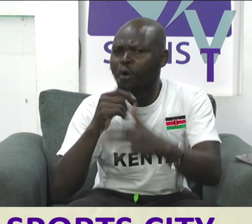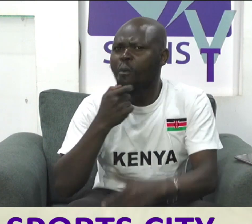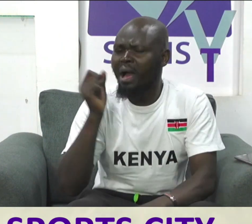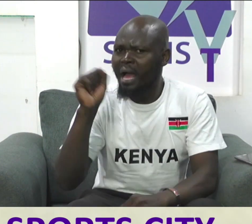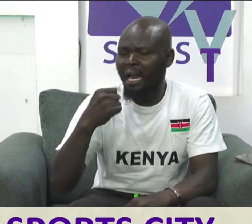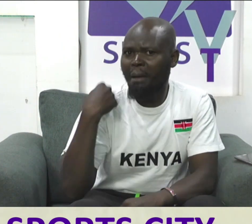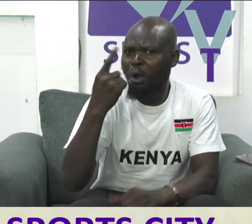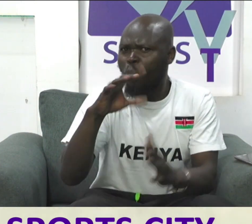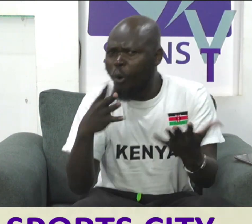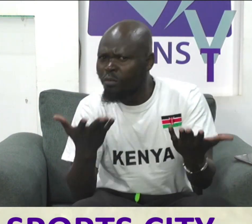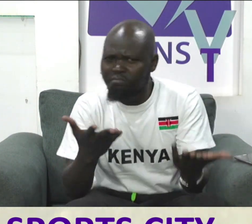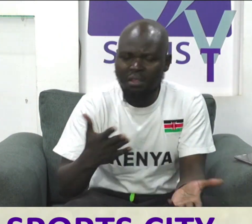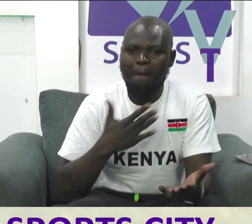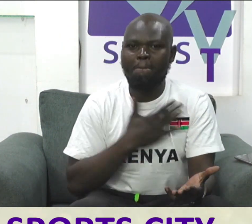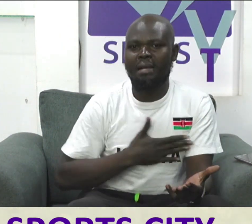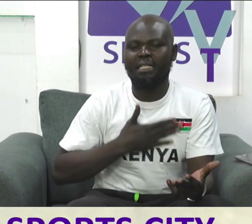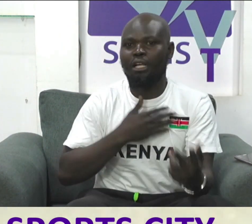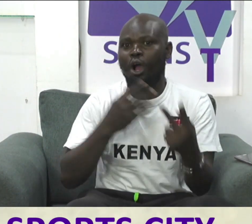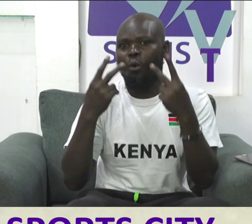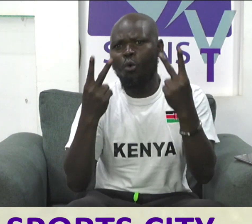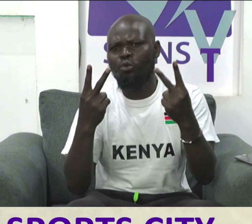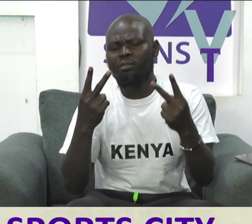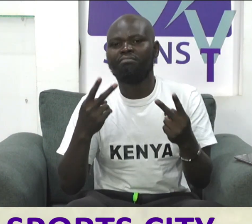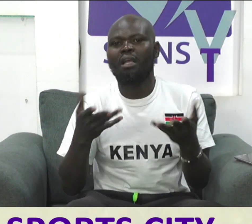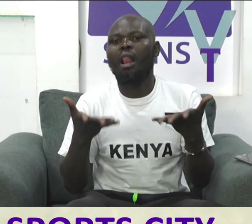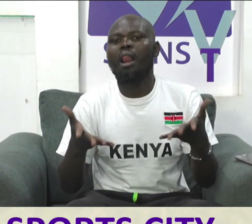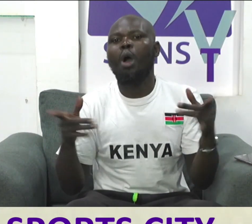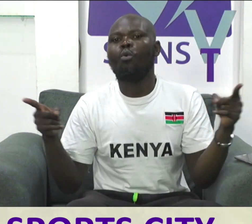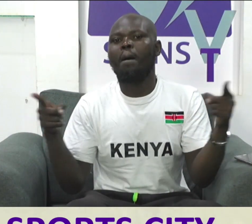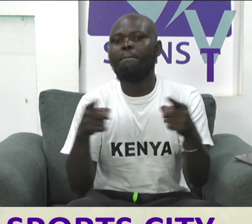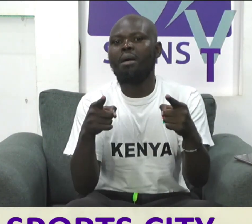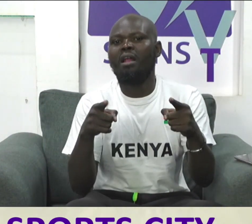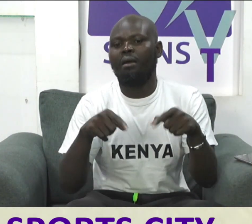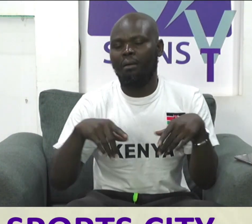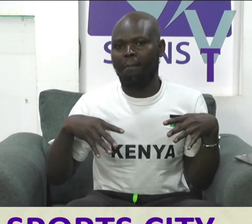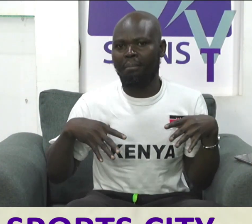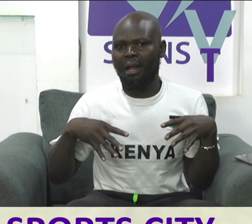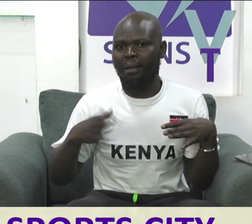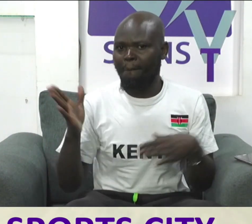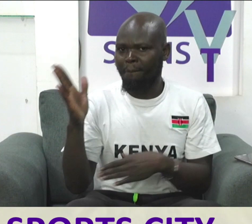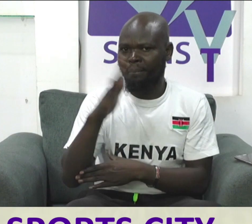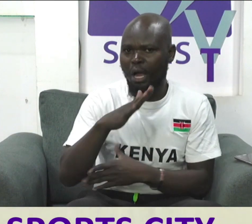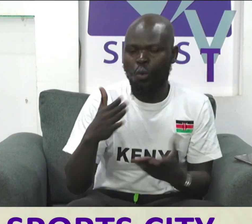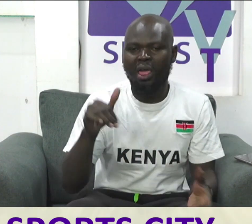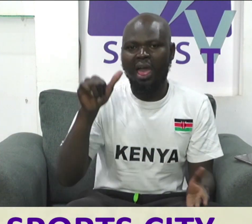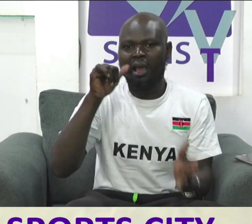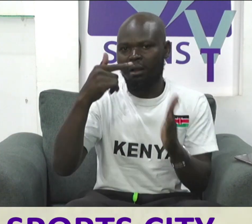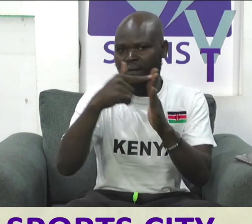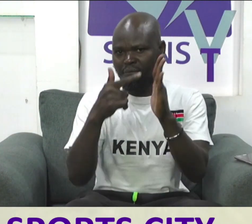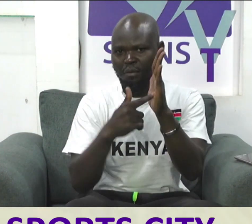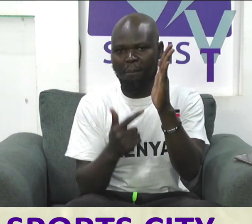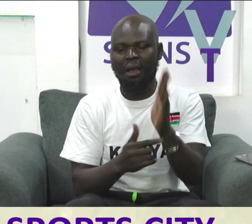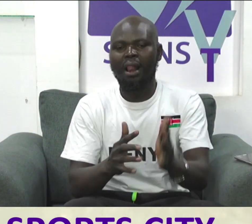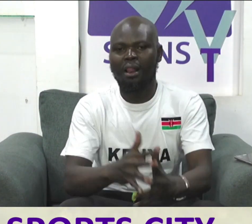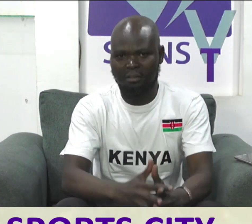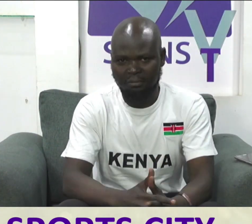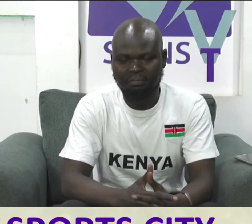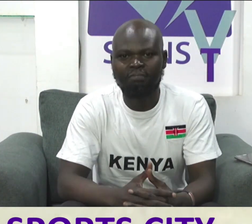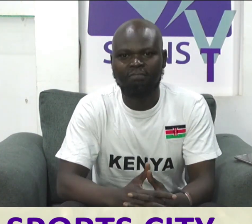So what do you think about the table? Which team do you think is going to remain on the top of the